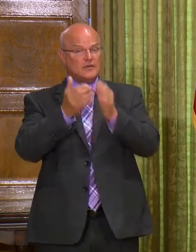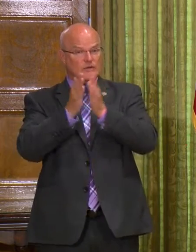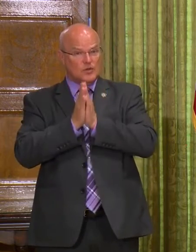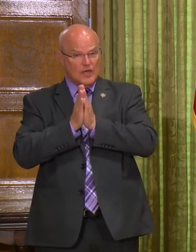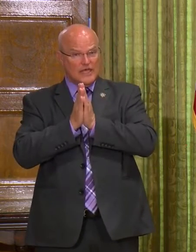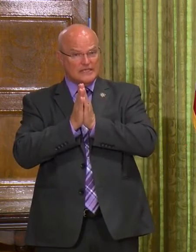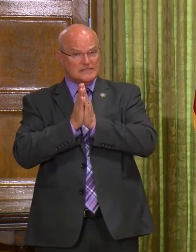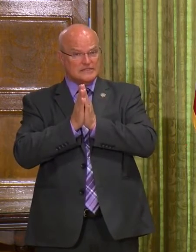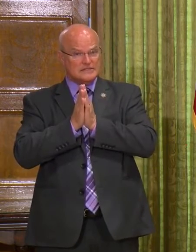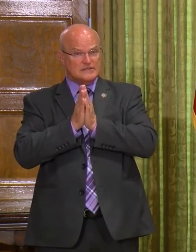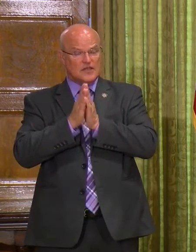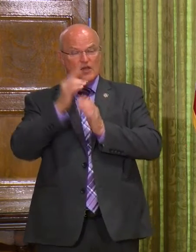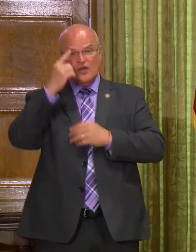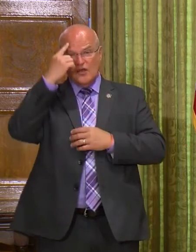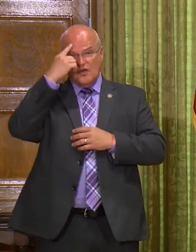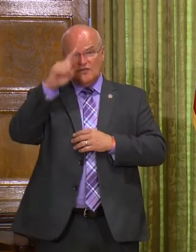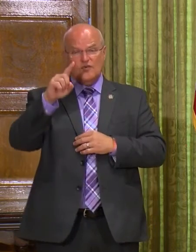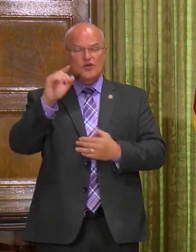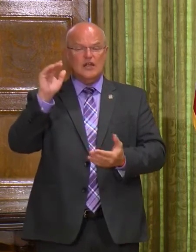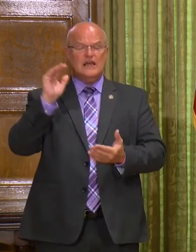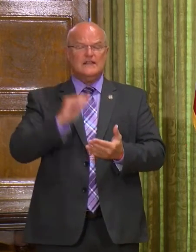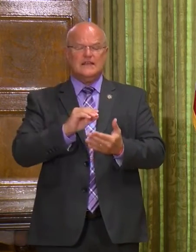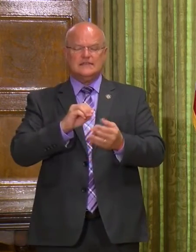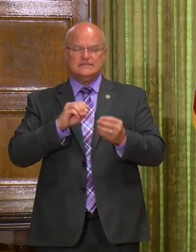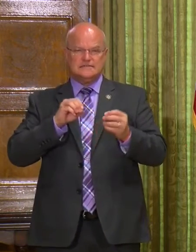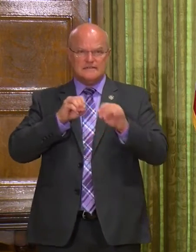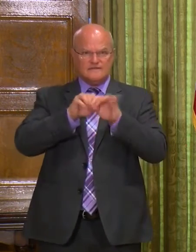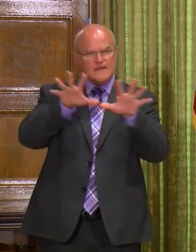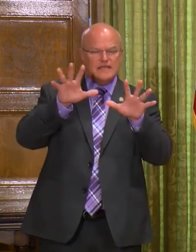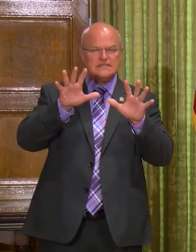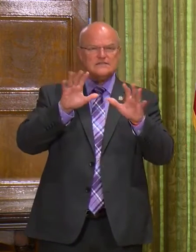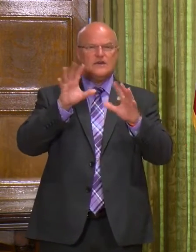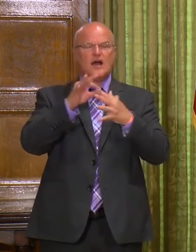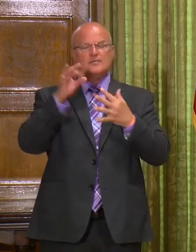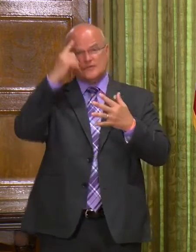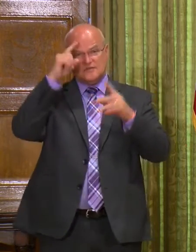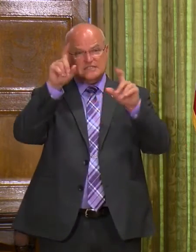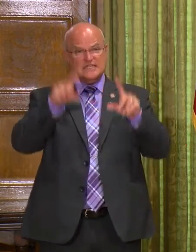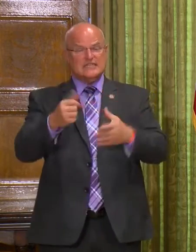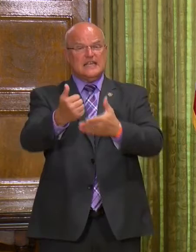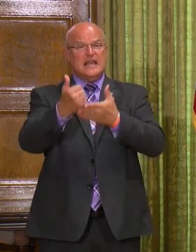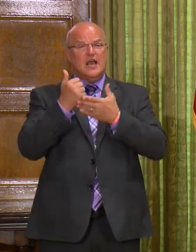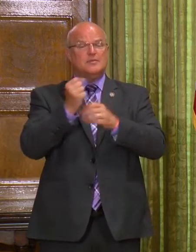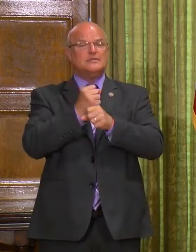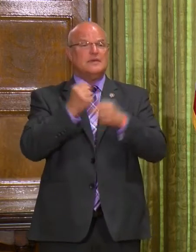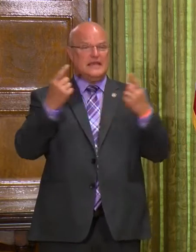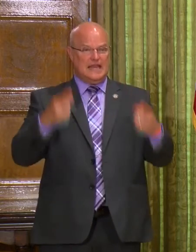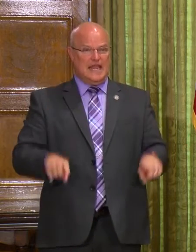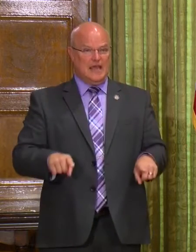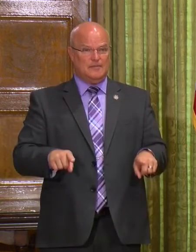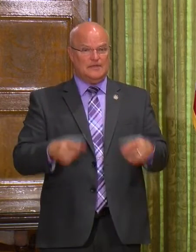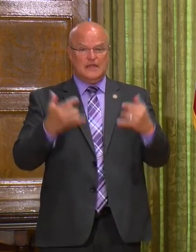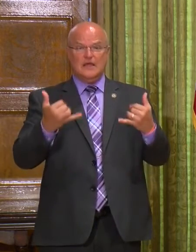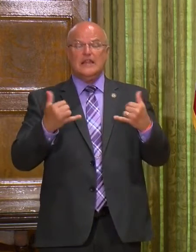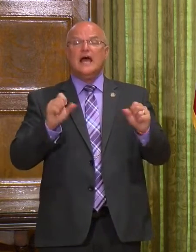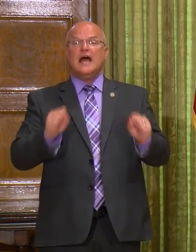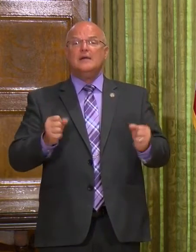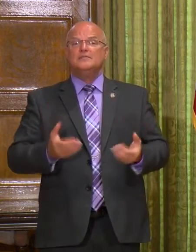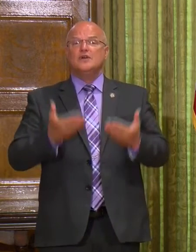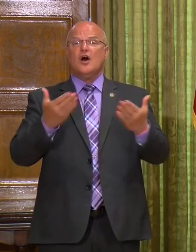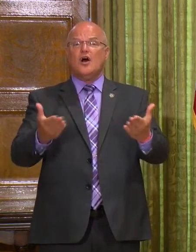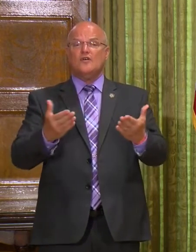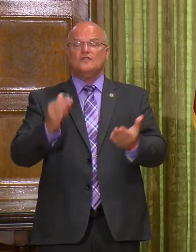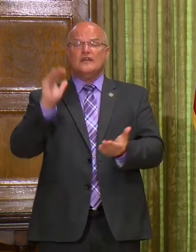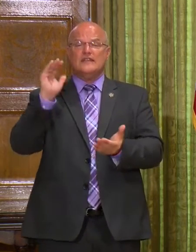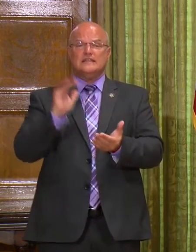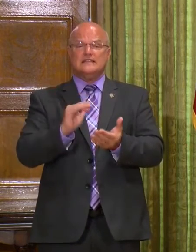requests for a less invasive option for this testing and helping us to make that happen. We are now able to offer the